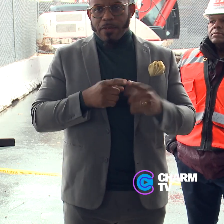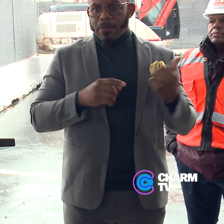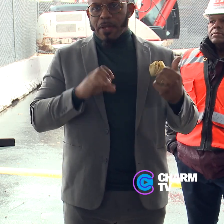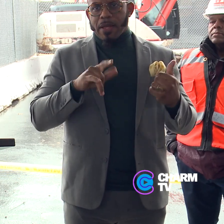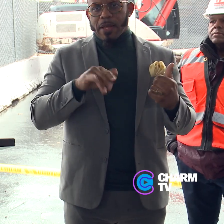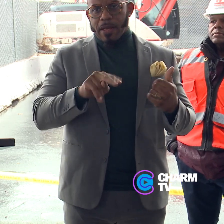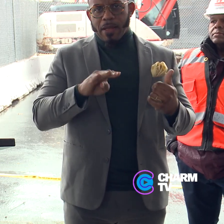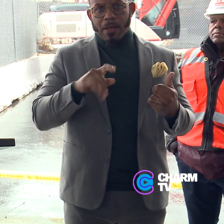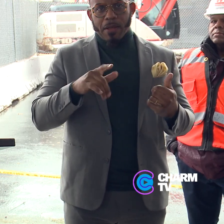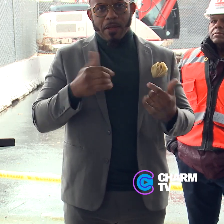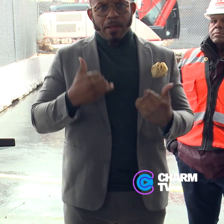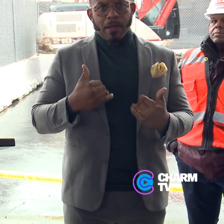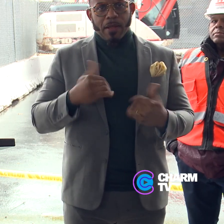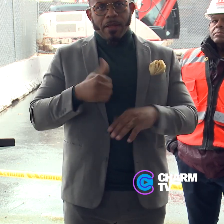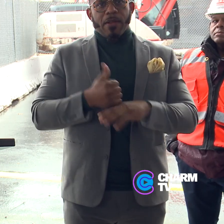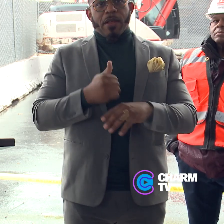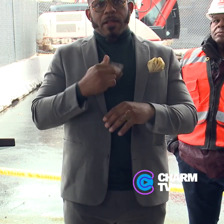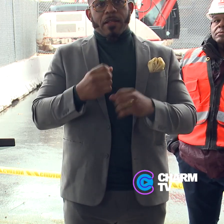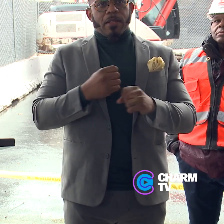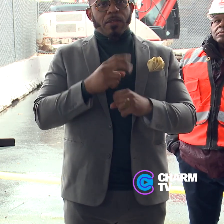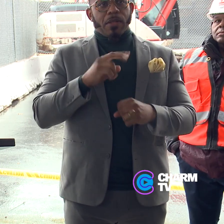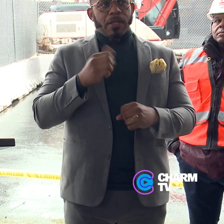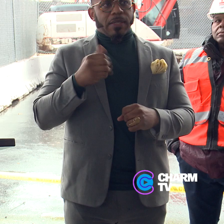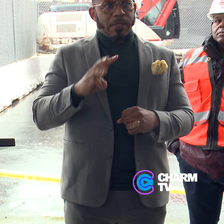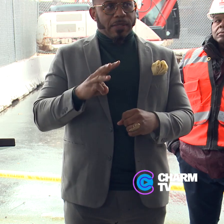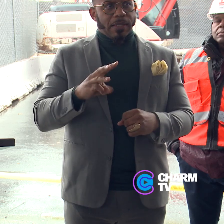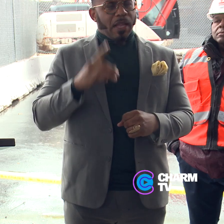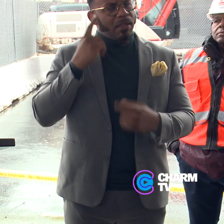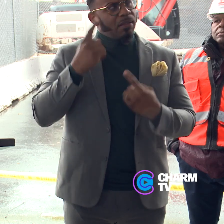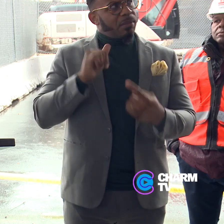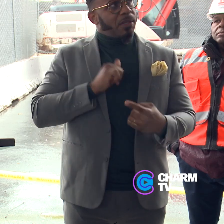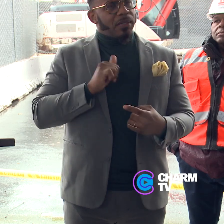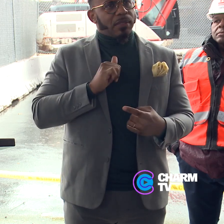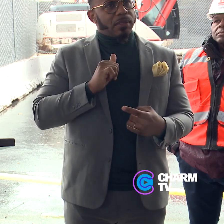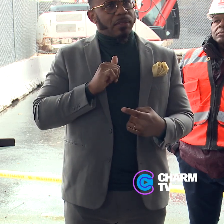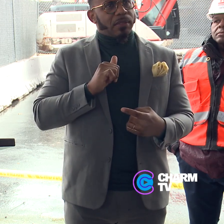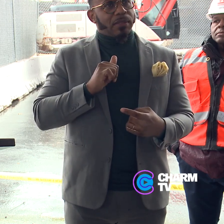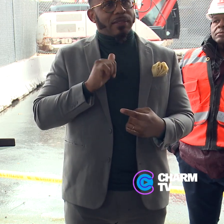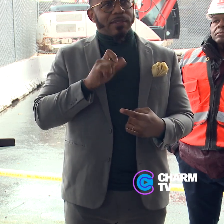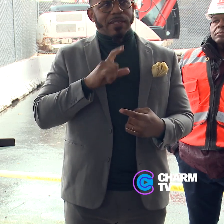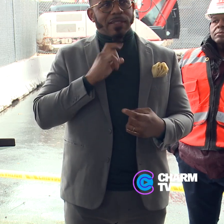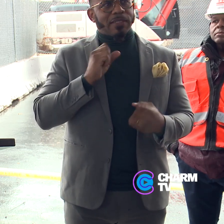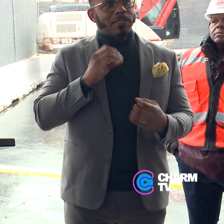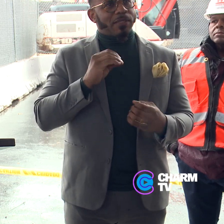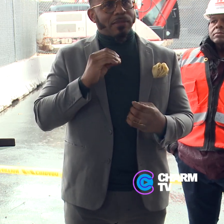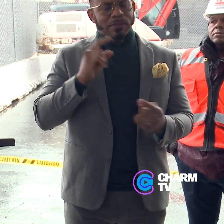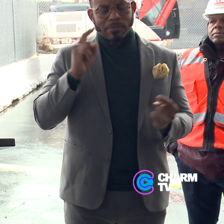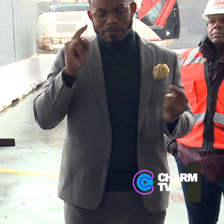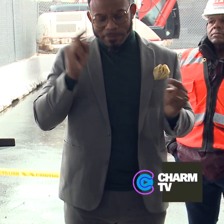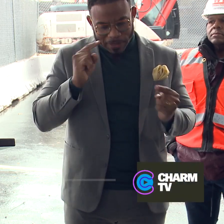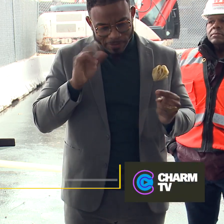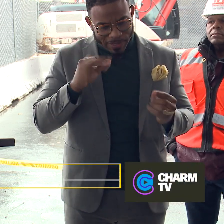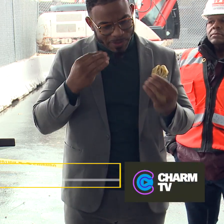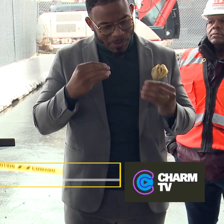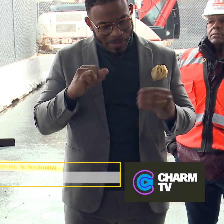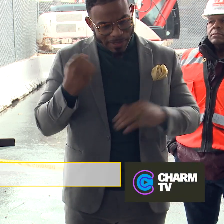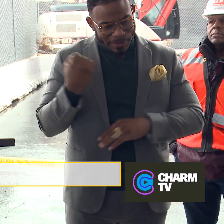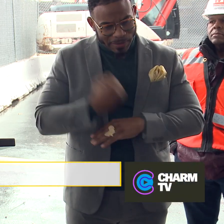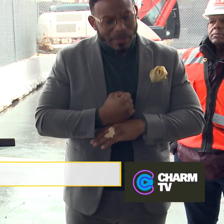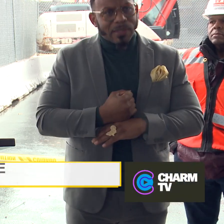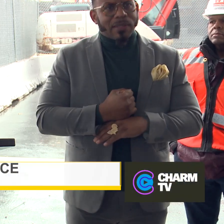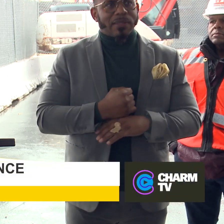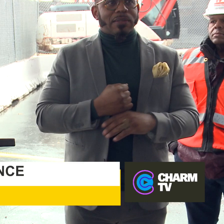Calvin Butler and I founded in 2016, and I thought to myself, that is so painful that store had to